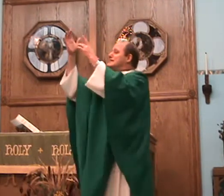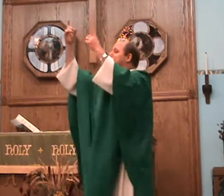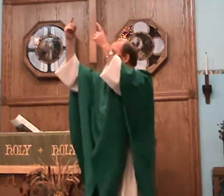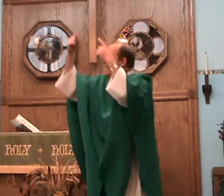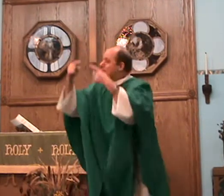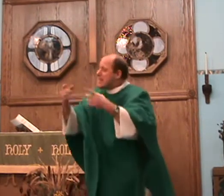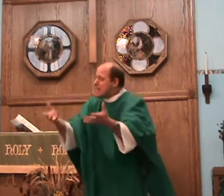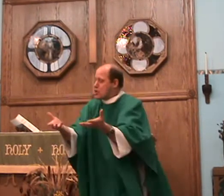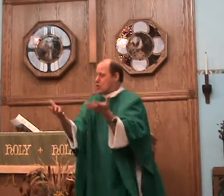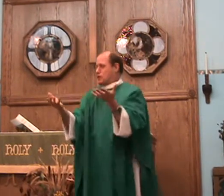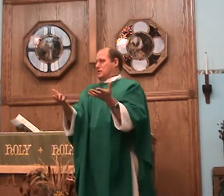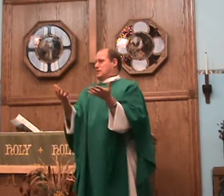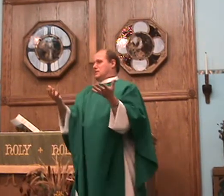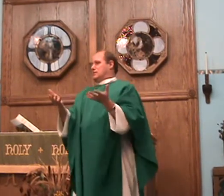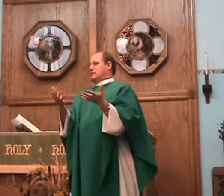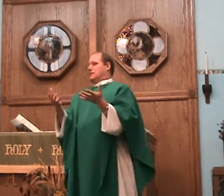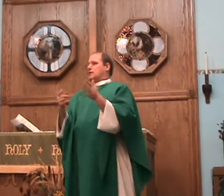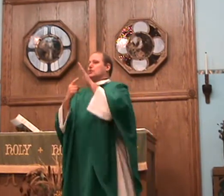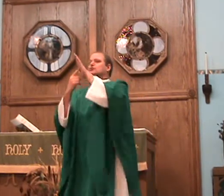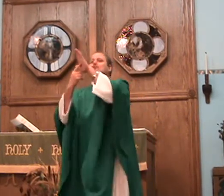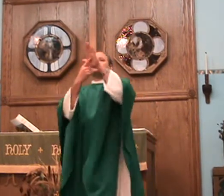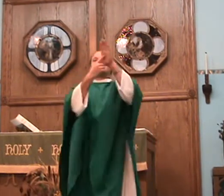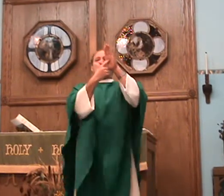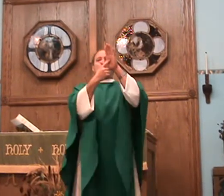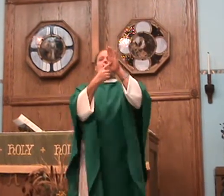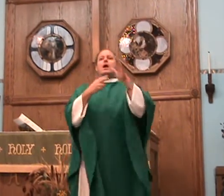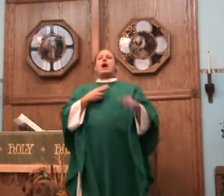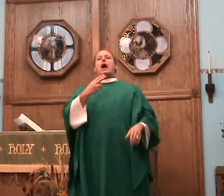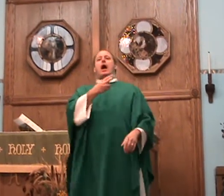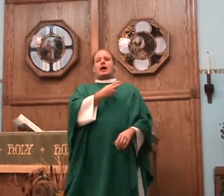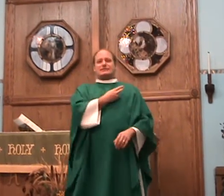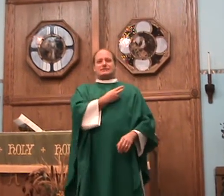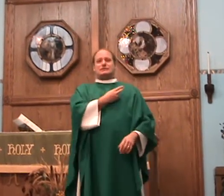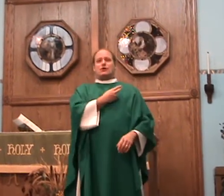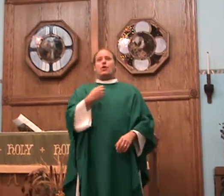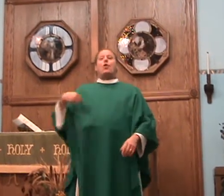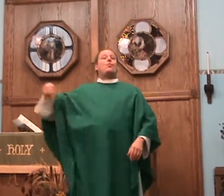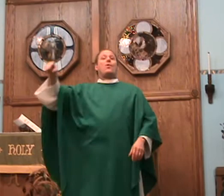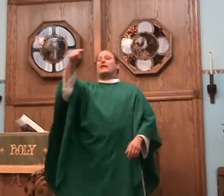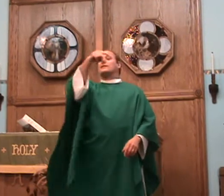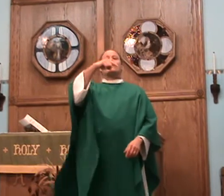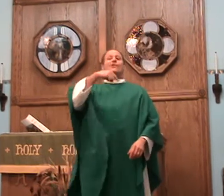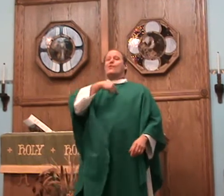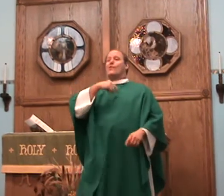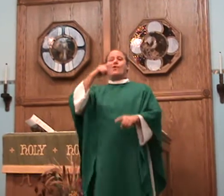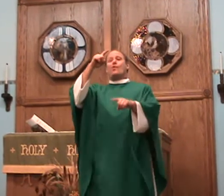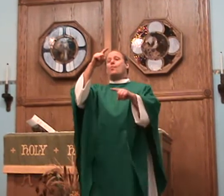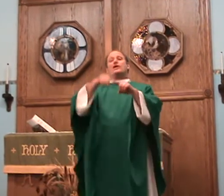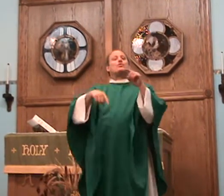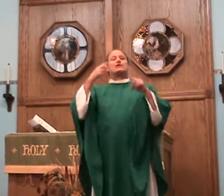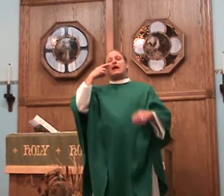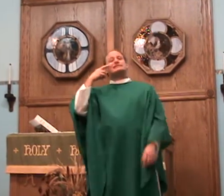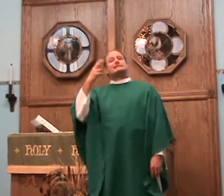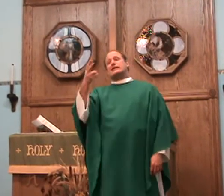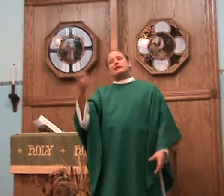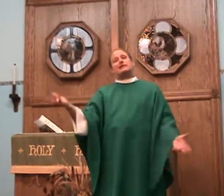Jesus came here to show us what we could not see.